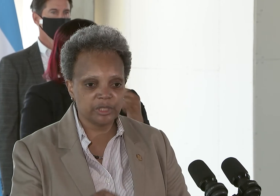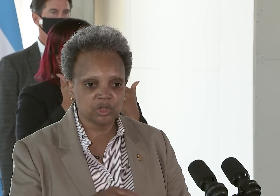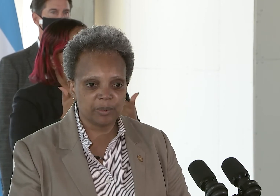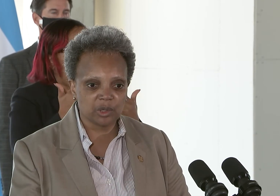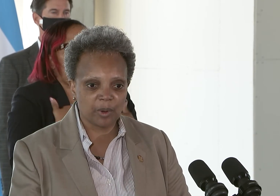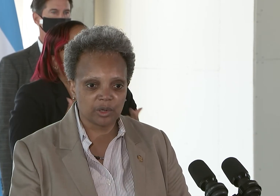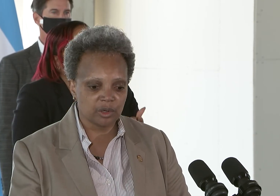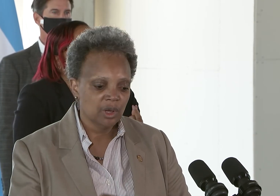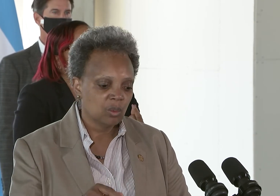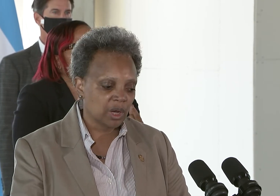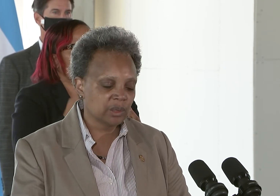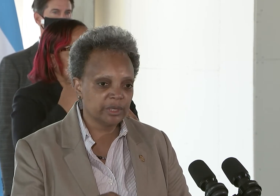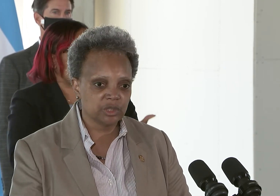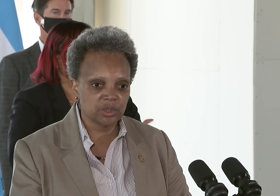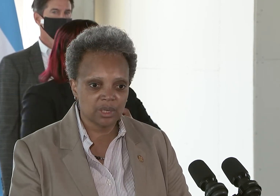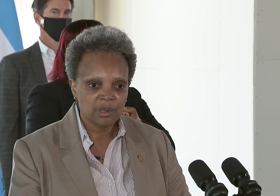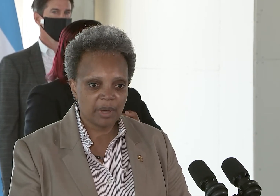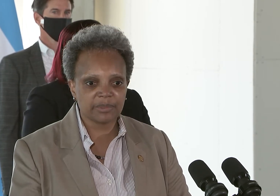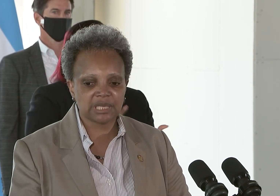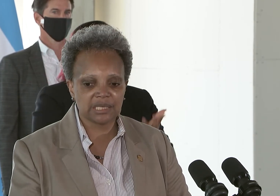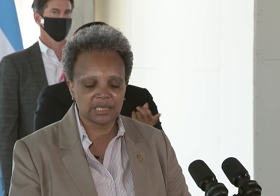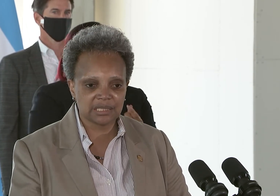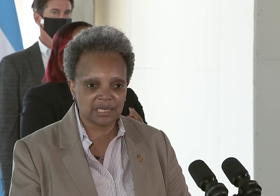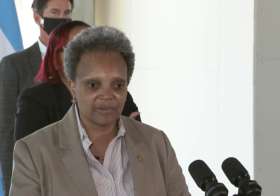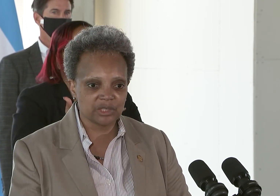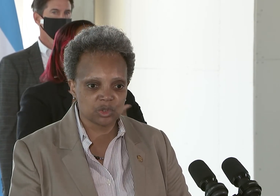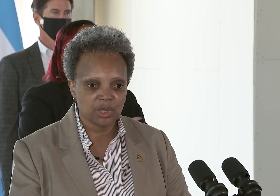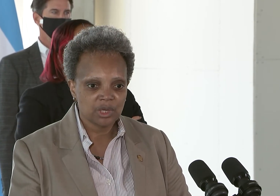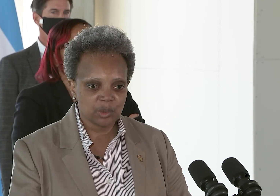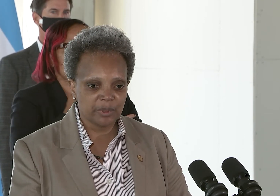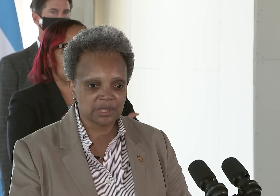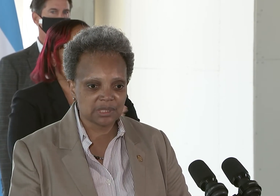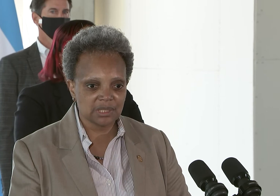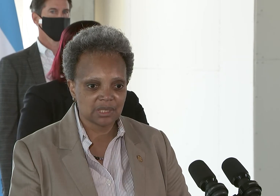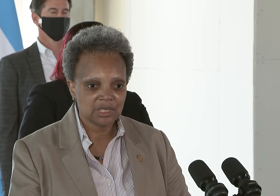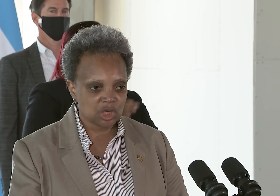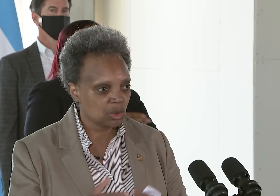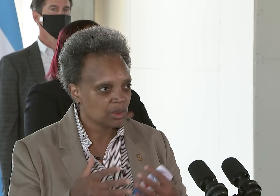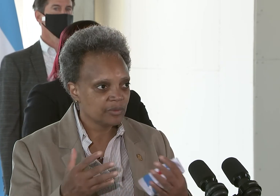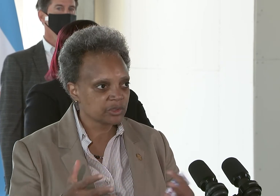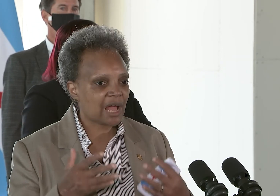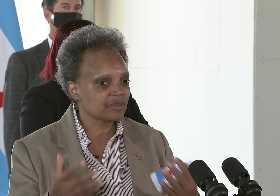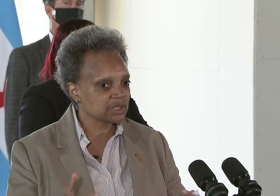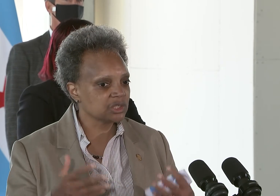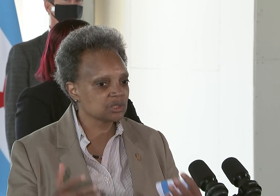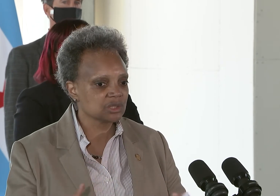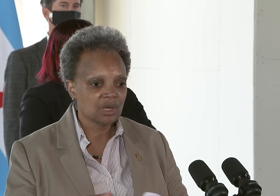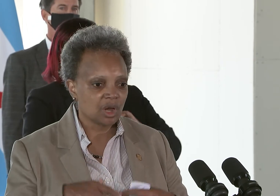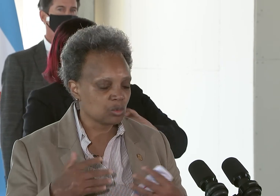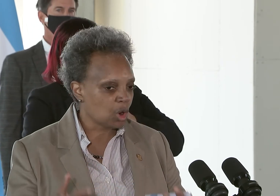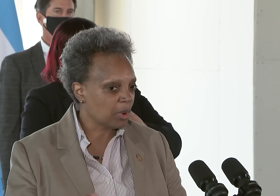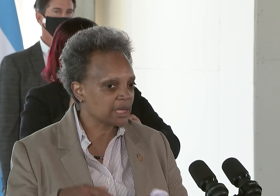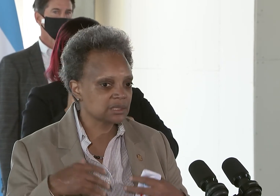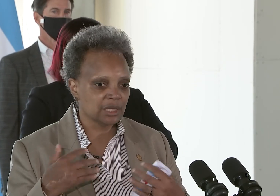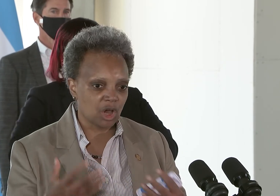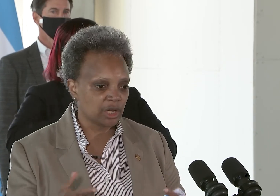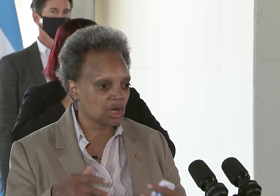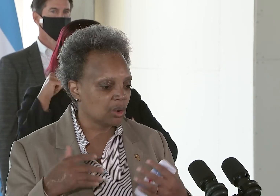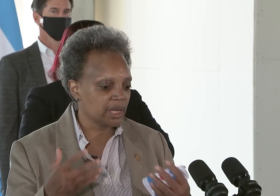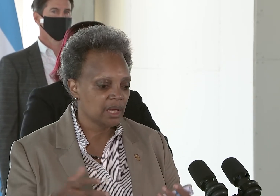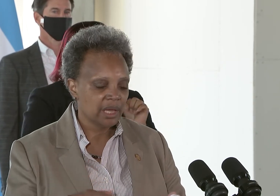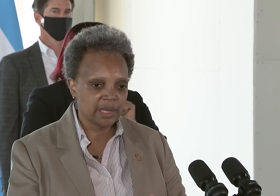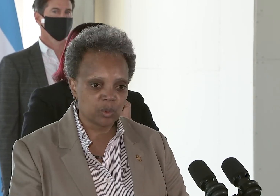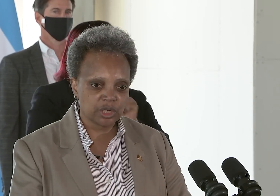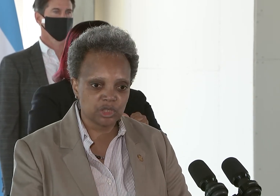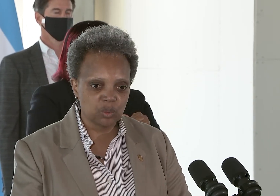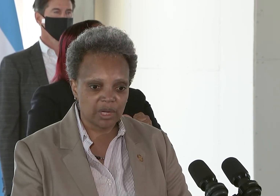what can we do to be your partner? What can we do to publicize and incentivize your businesses? So those conversations are robust and